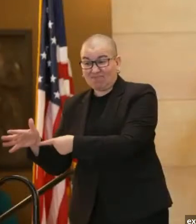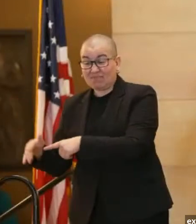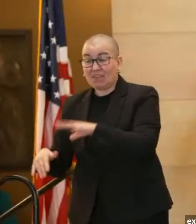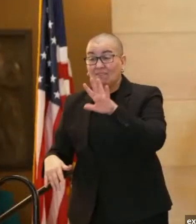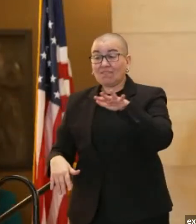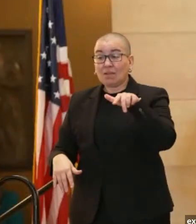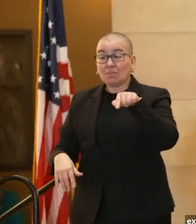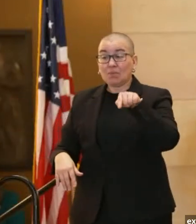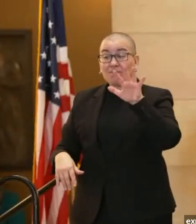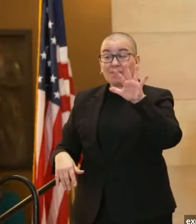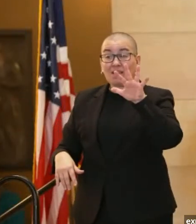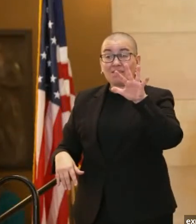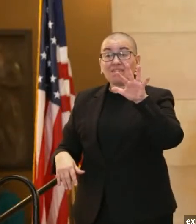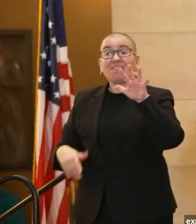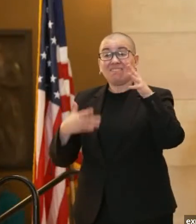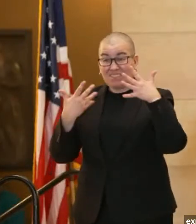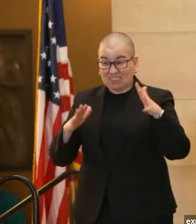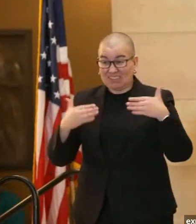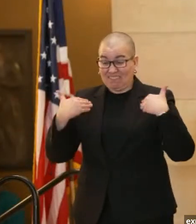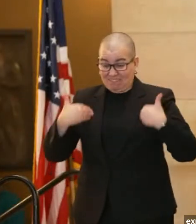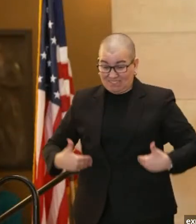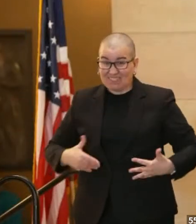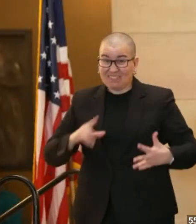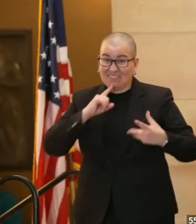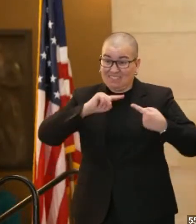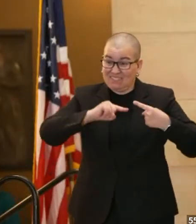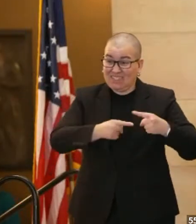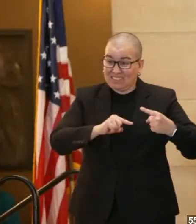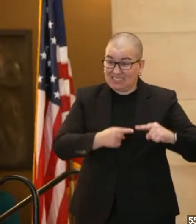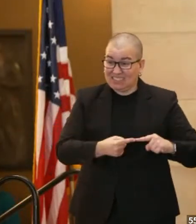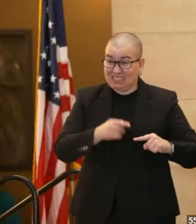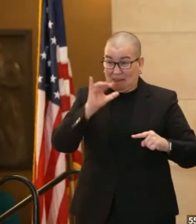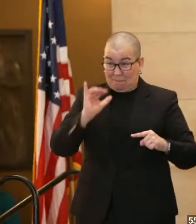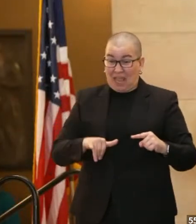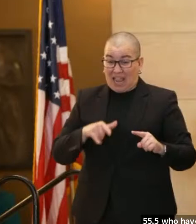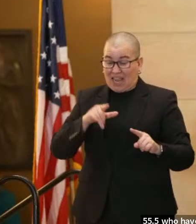55.5% who have experienced physical violence by an intimate partner,